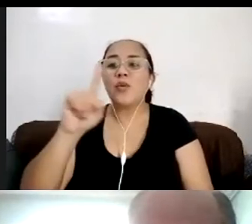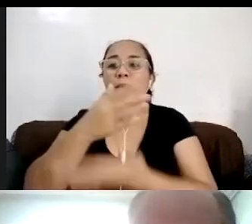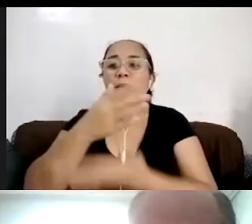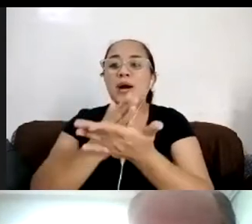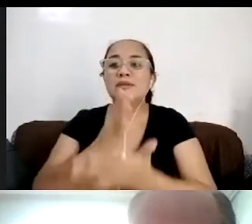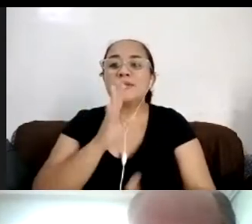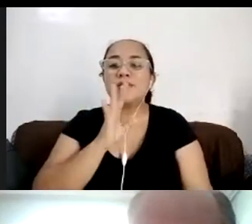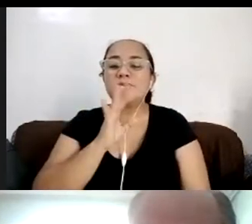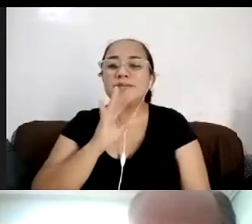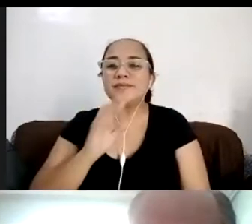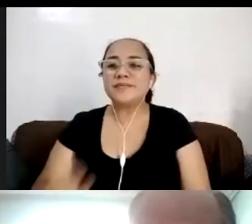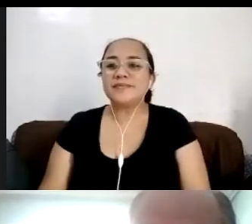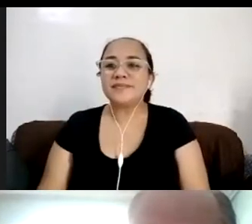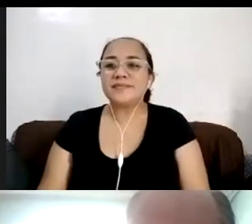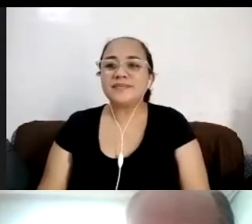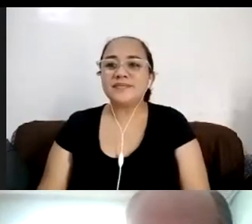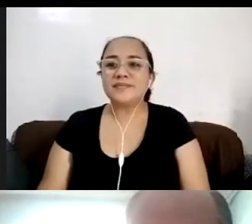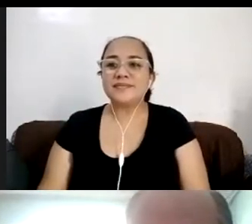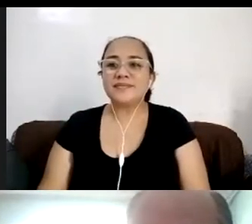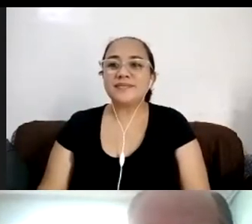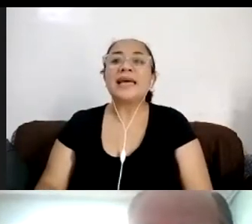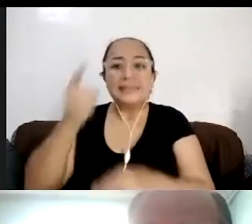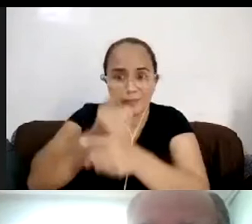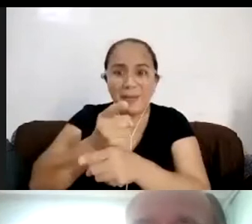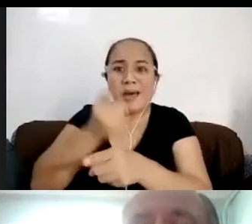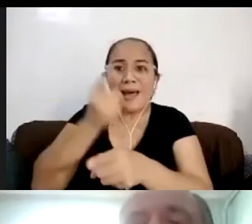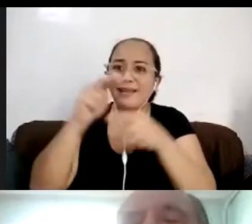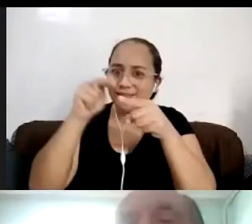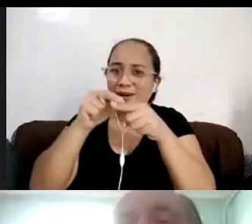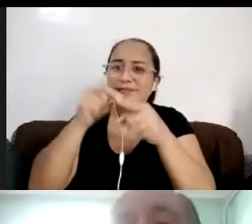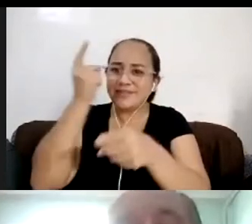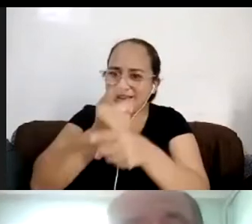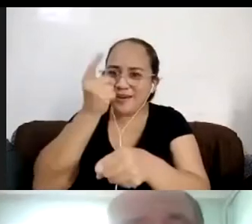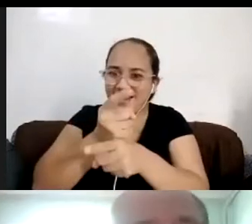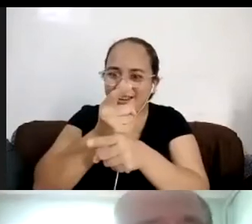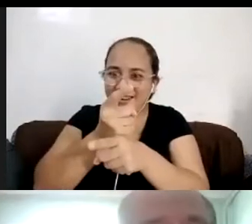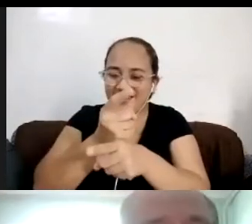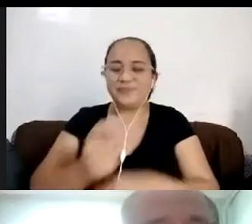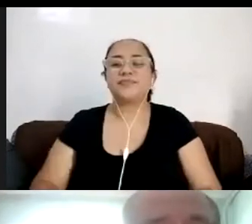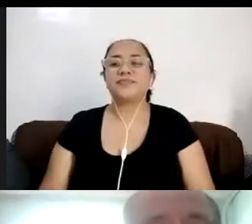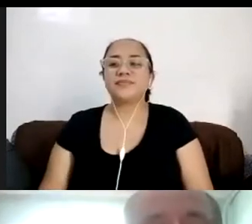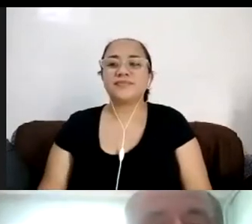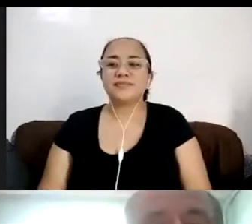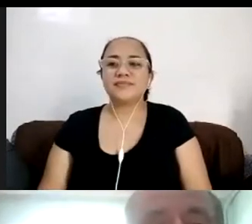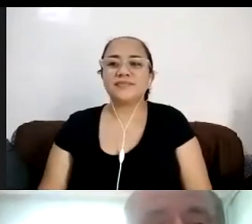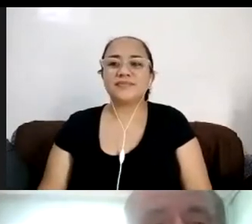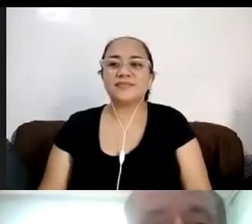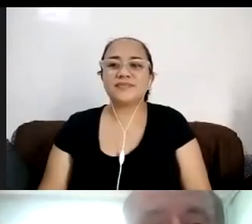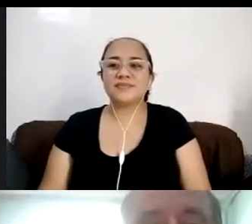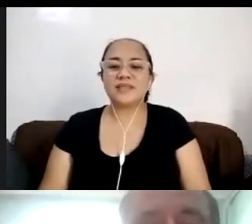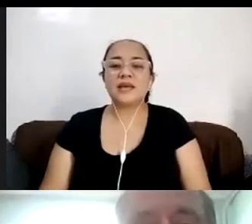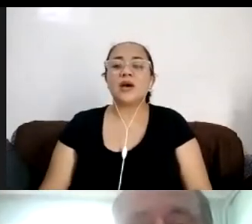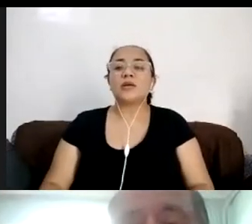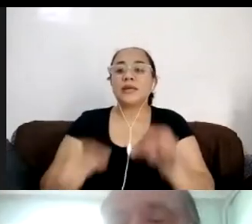Noun, Renz is saying it's a noun. Right, okay. And the